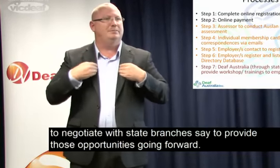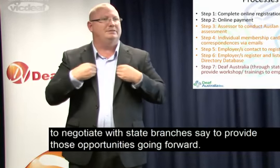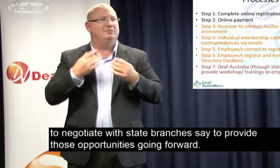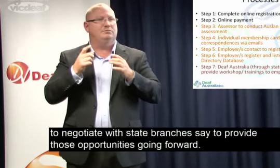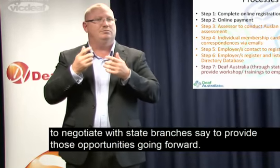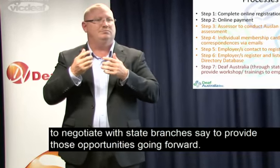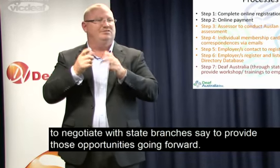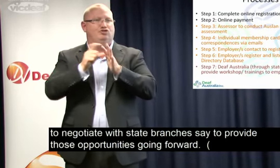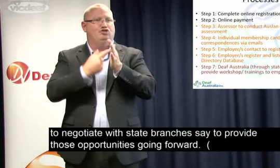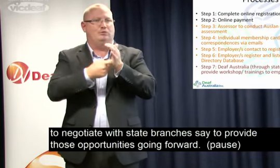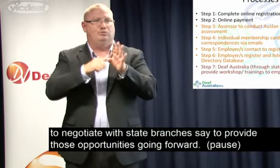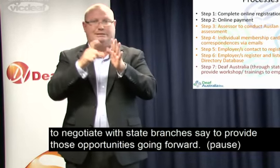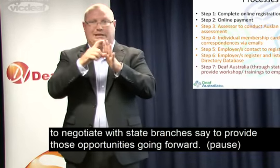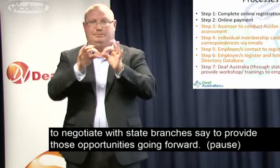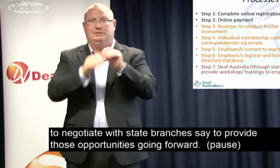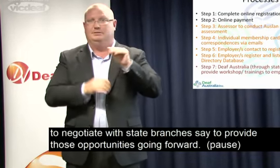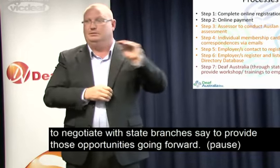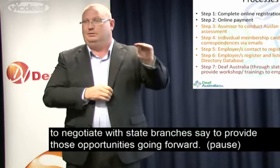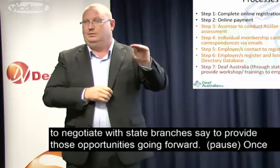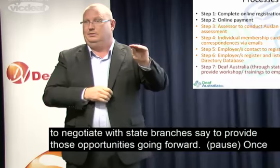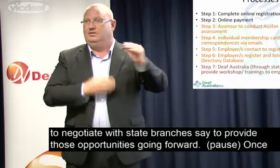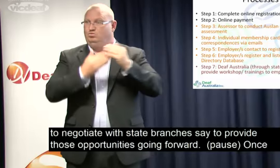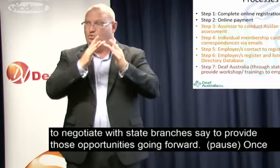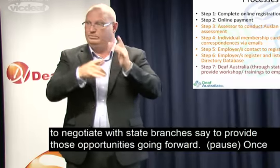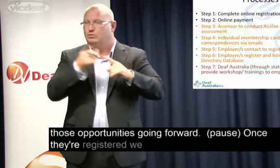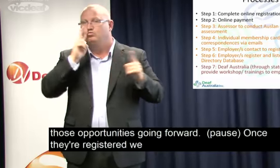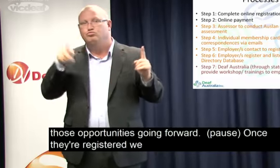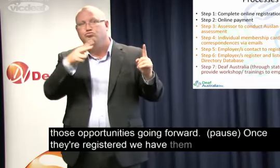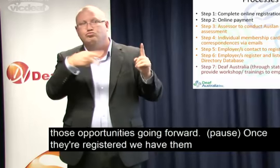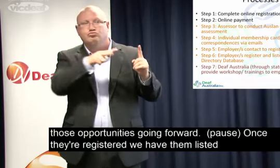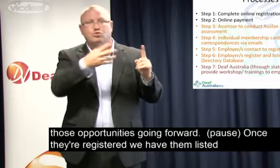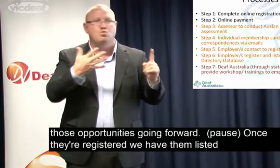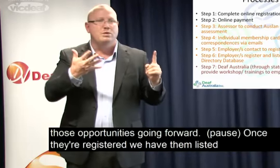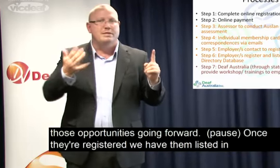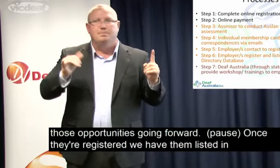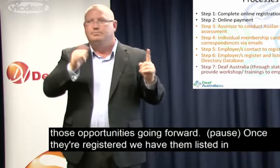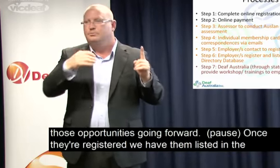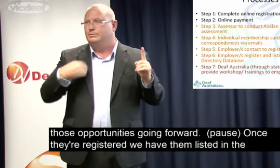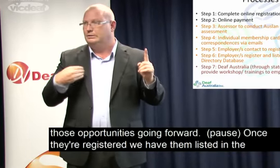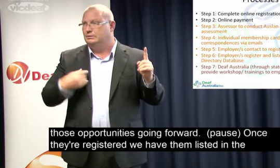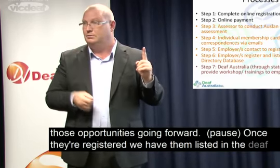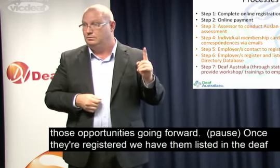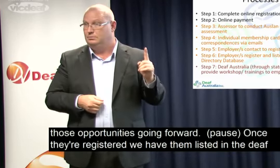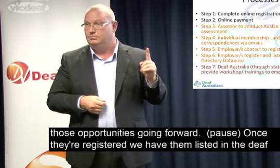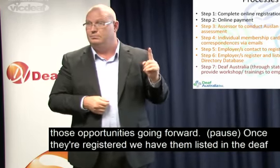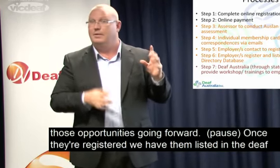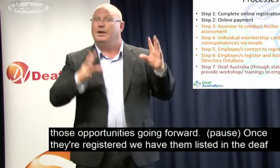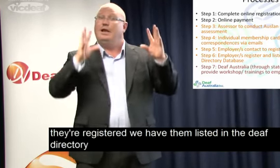Once they're registered, we have them listed in the Deaf Directory Business Database, where you can actually peruse the list